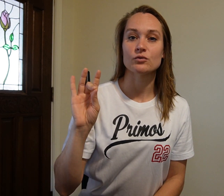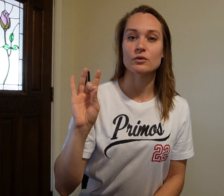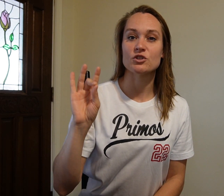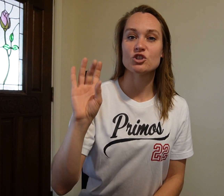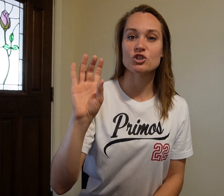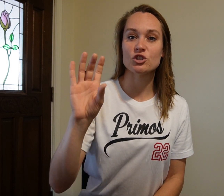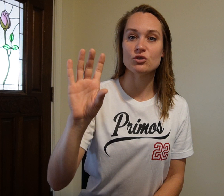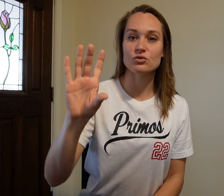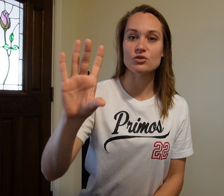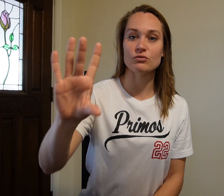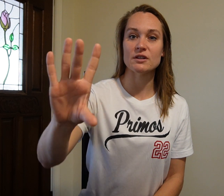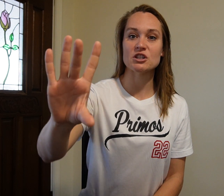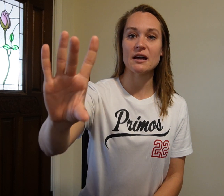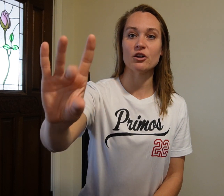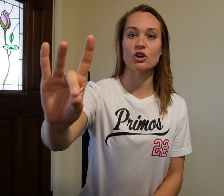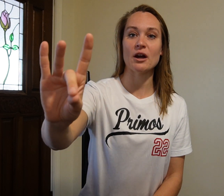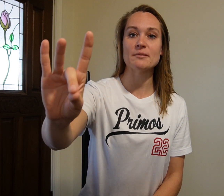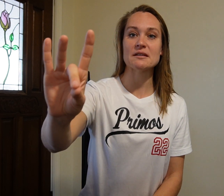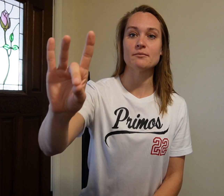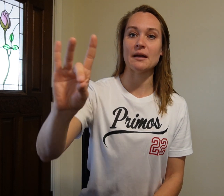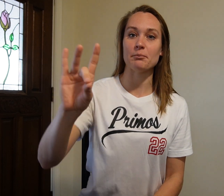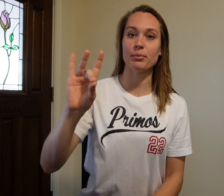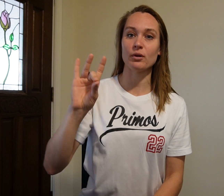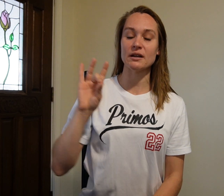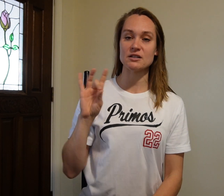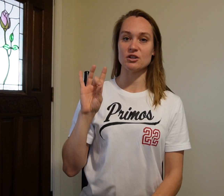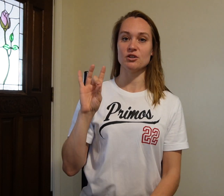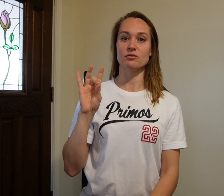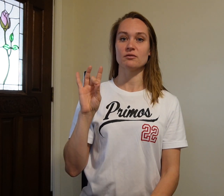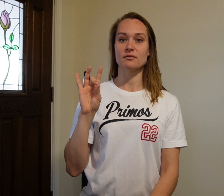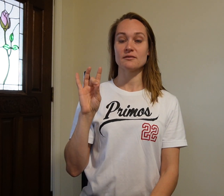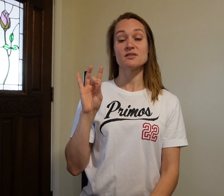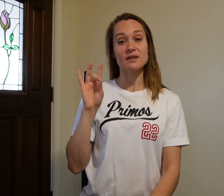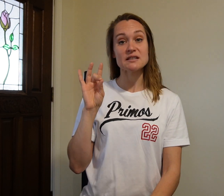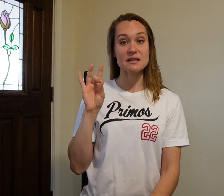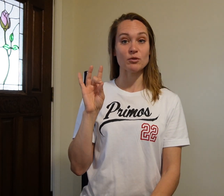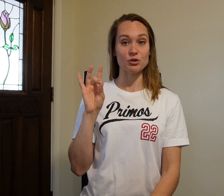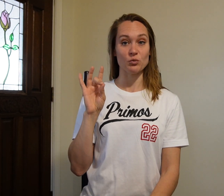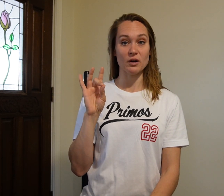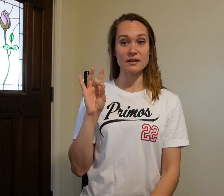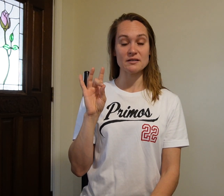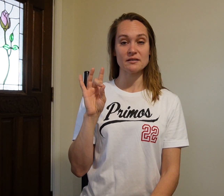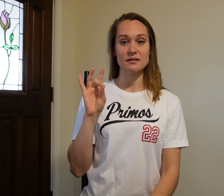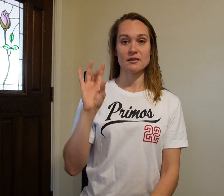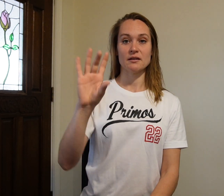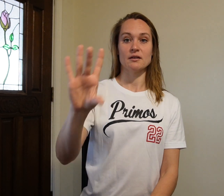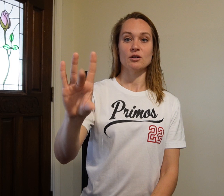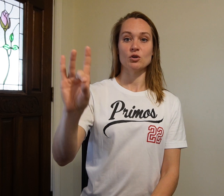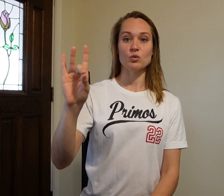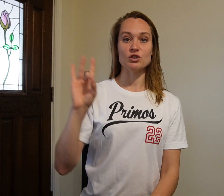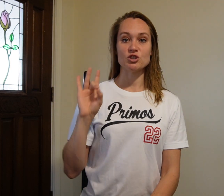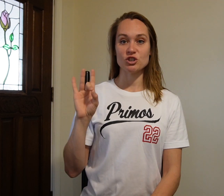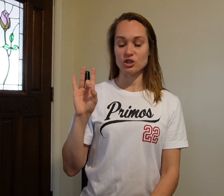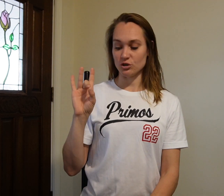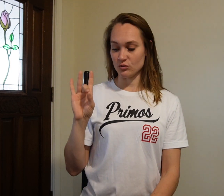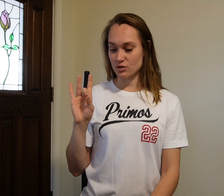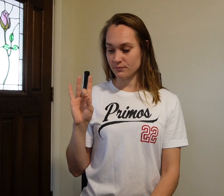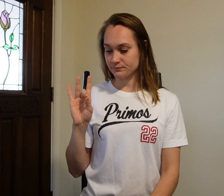Would choose. You're reaching out, you're grabbing something and pulling it to you. It's very similar to want. Would choose.